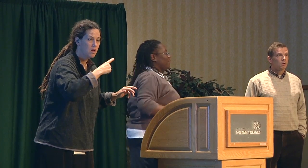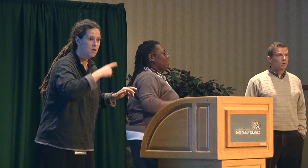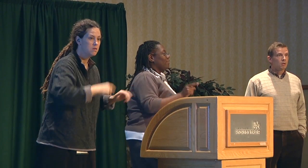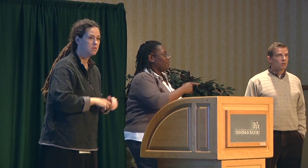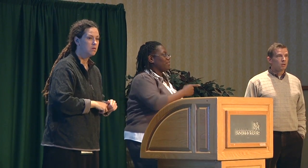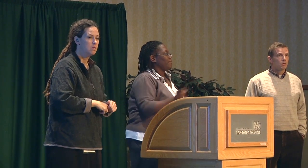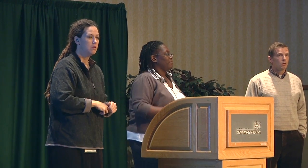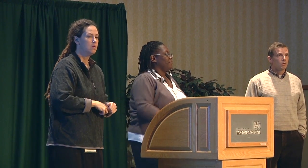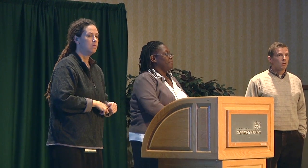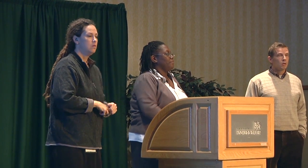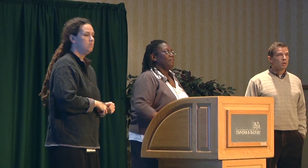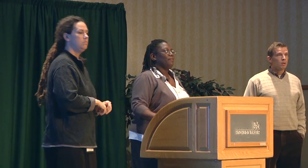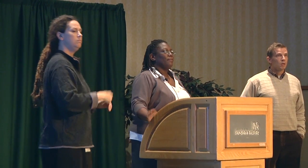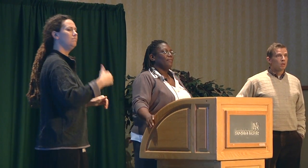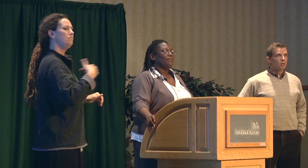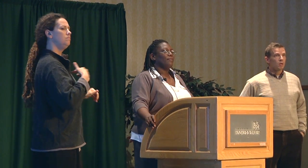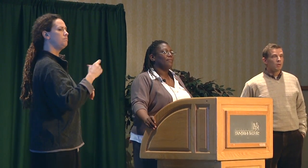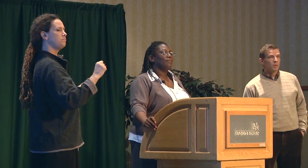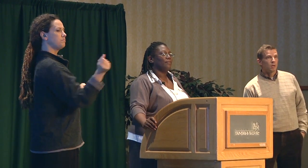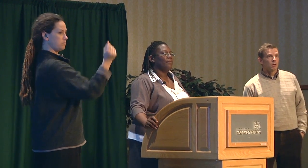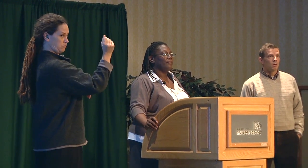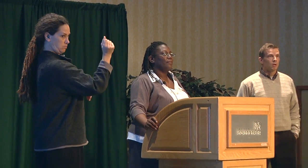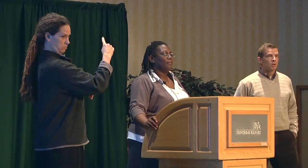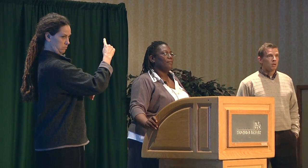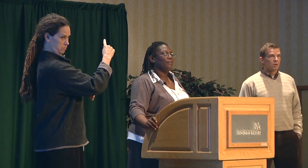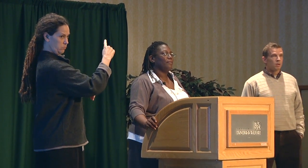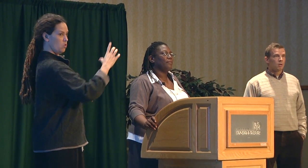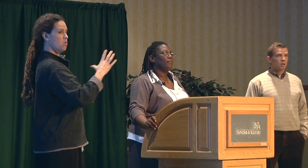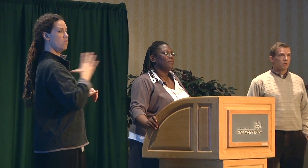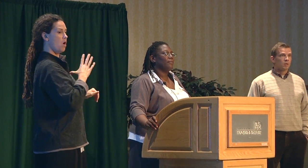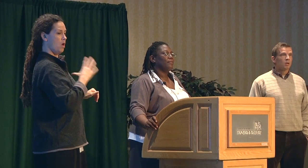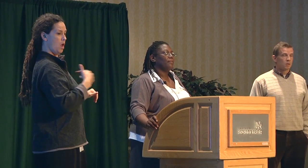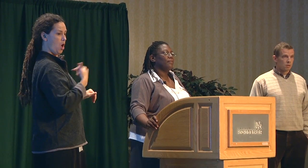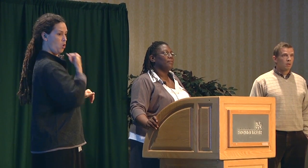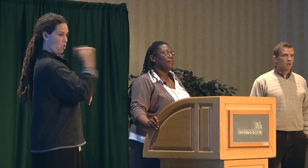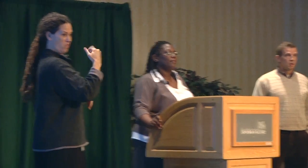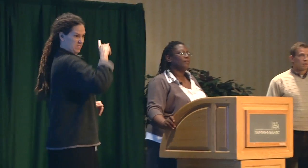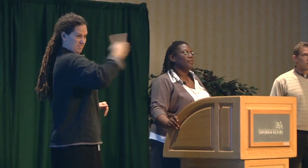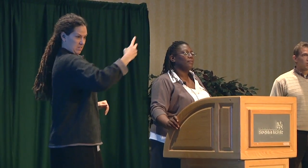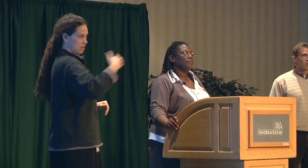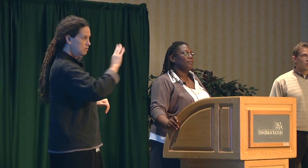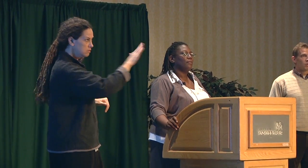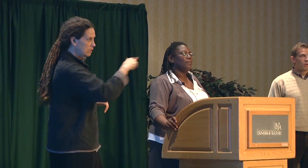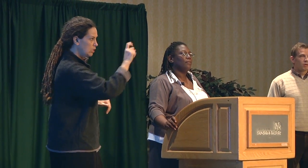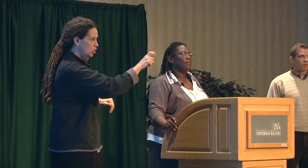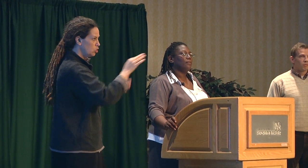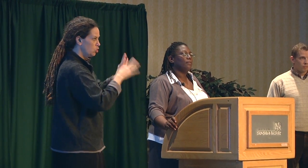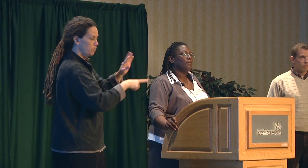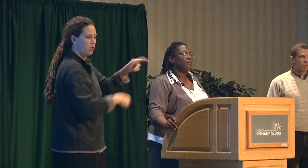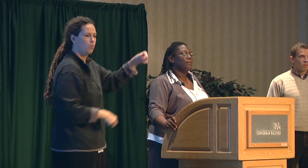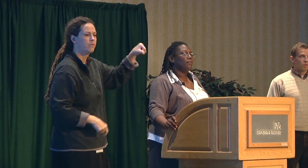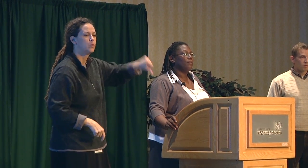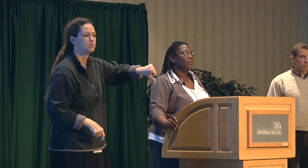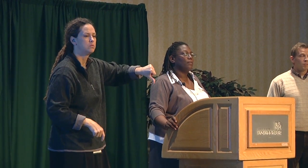lawyer. So I call back the second time and I say I need an interpreter, and then they refuse me, or